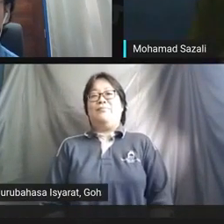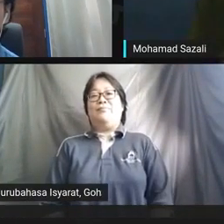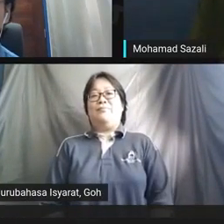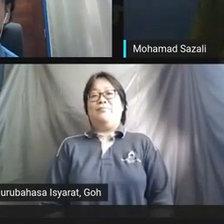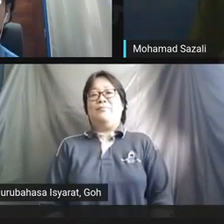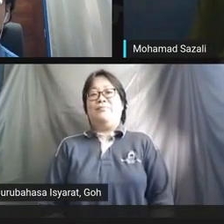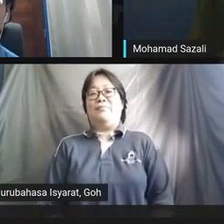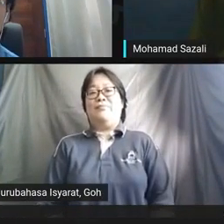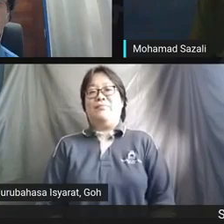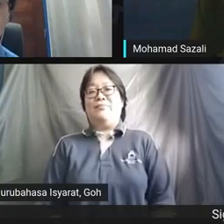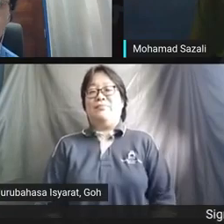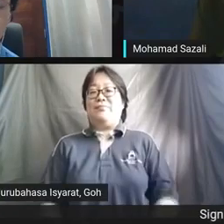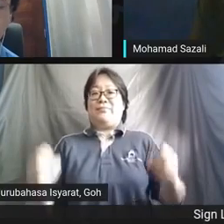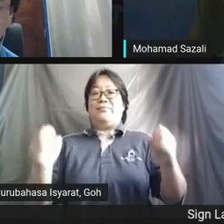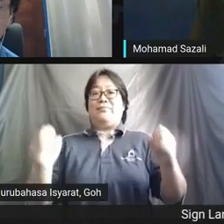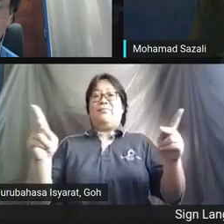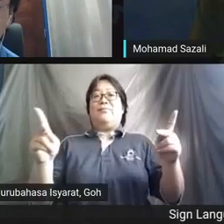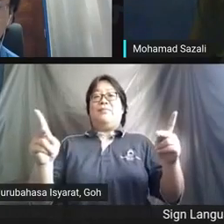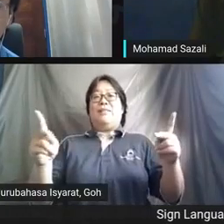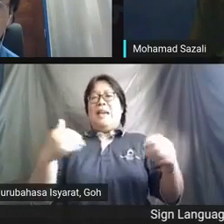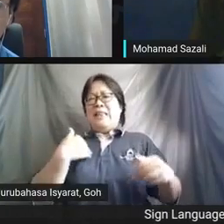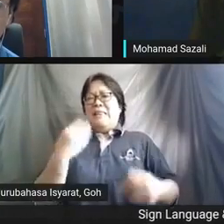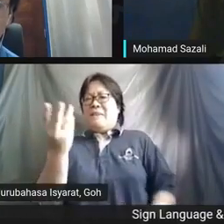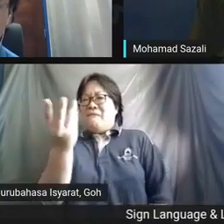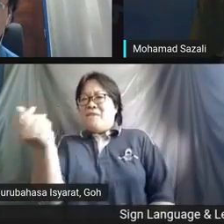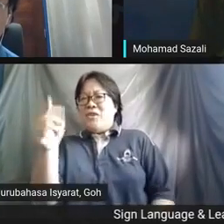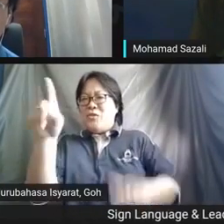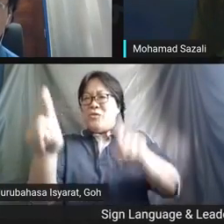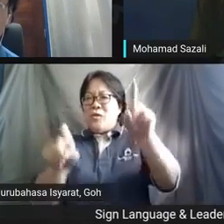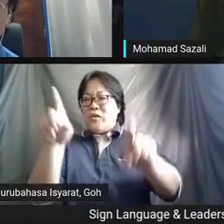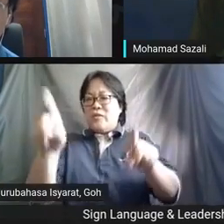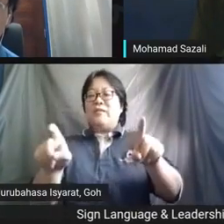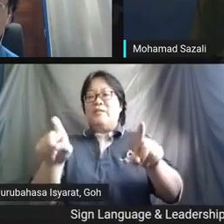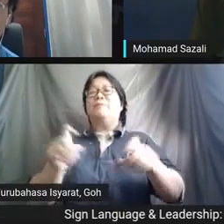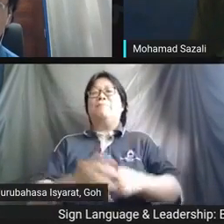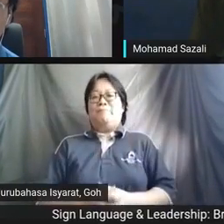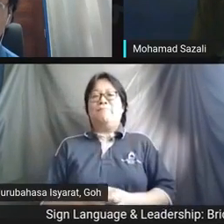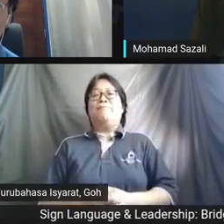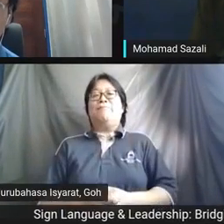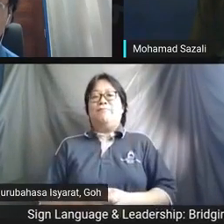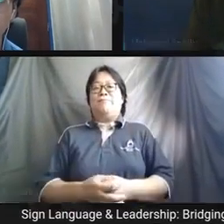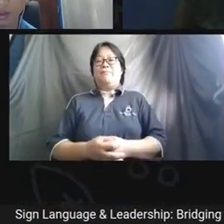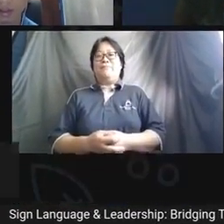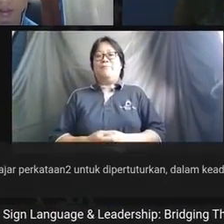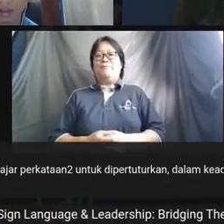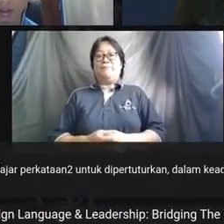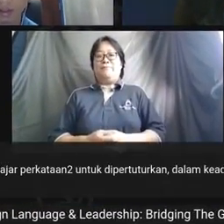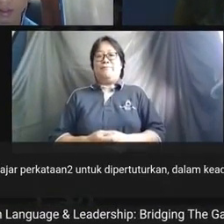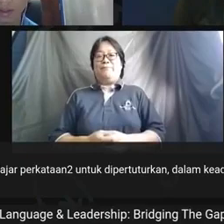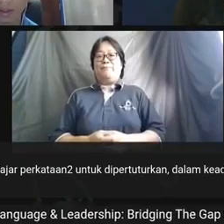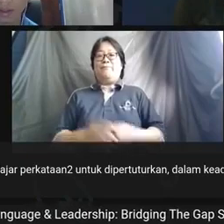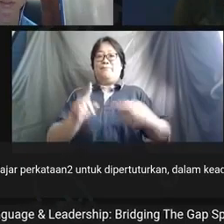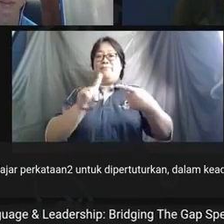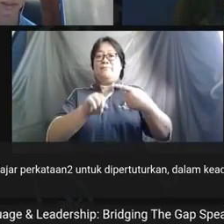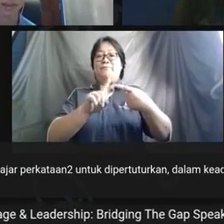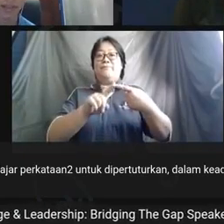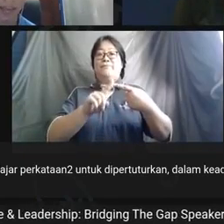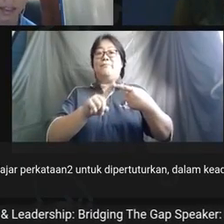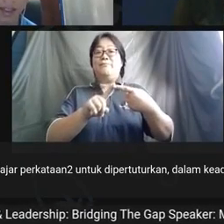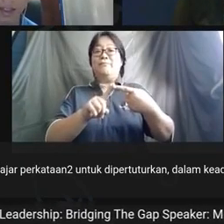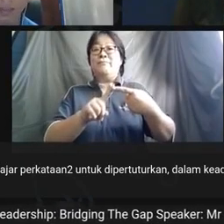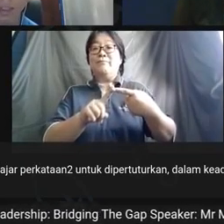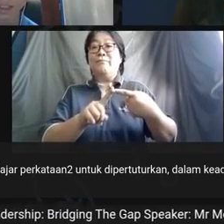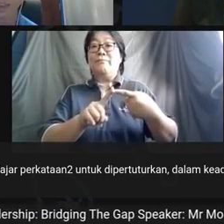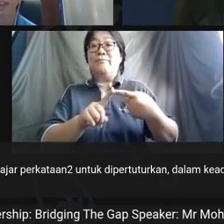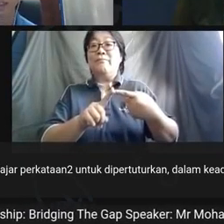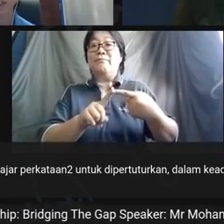Okay. I think we have a few questions from the audience. The first one is, dari